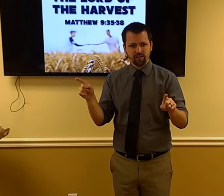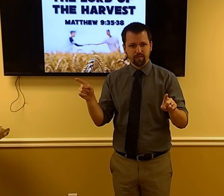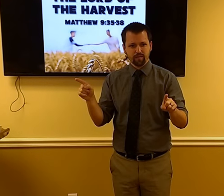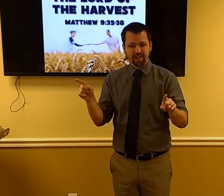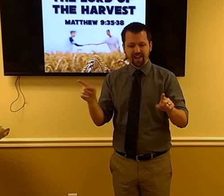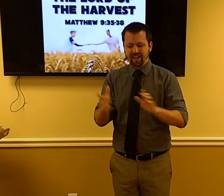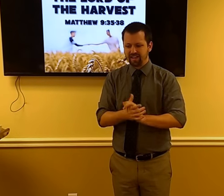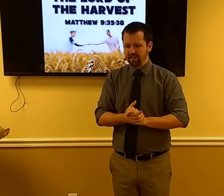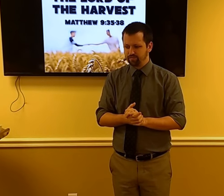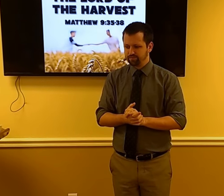them. And,